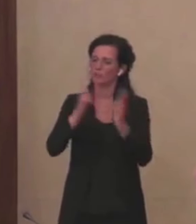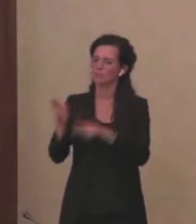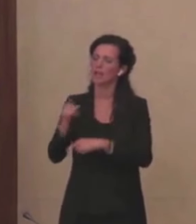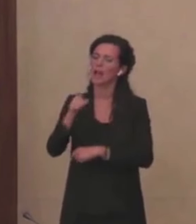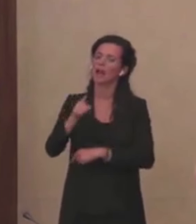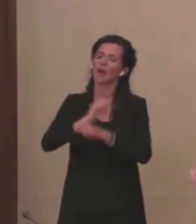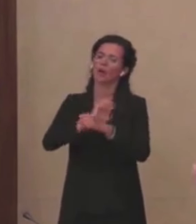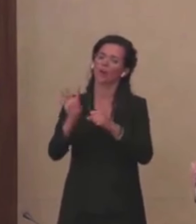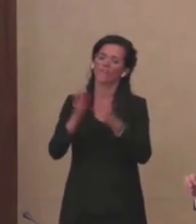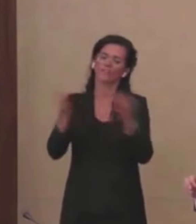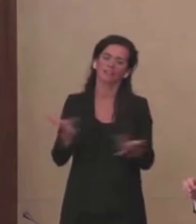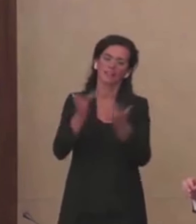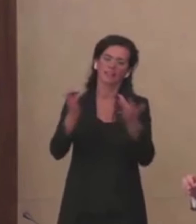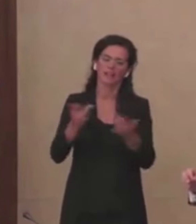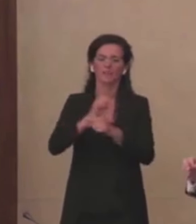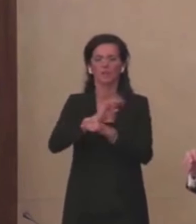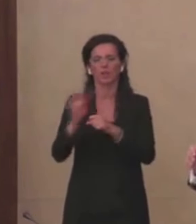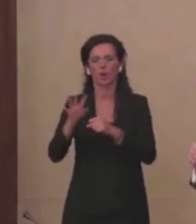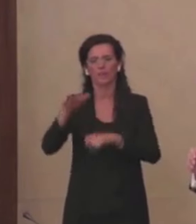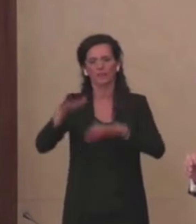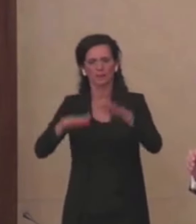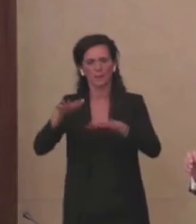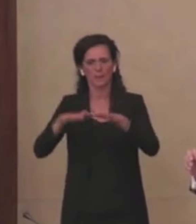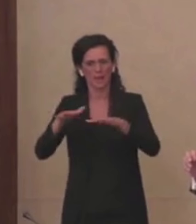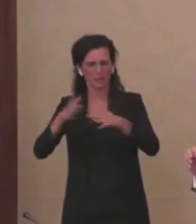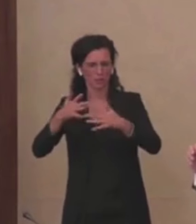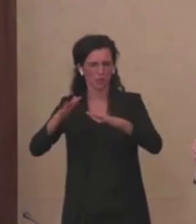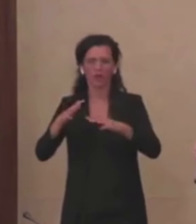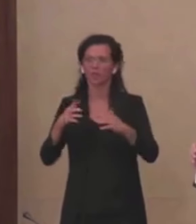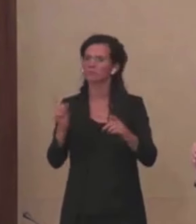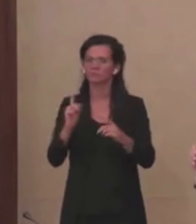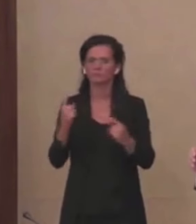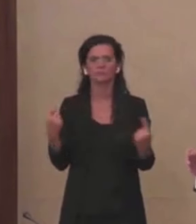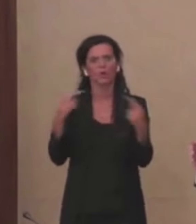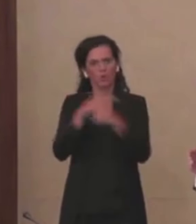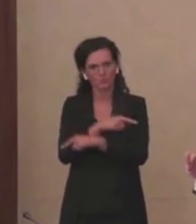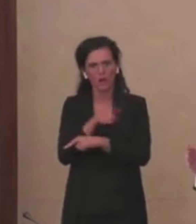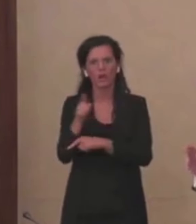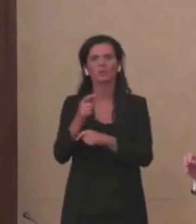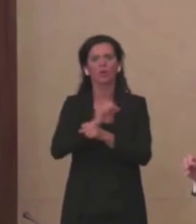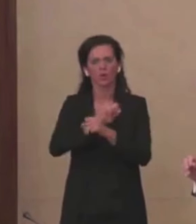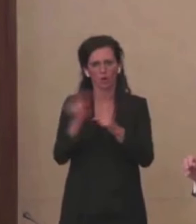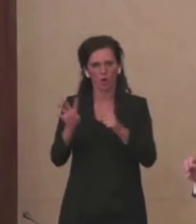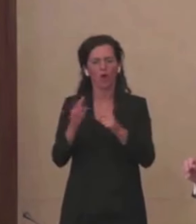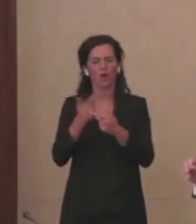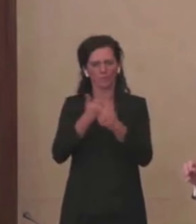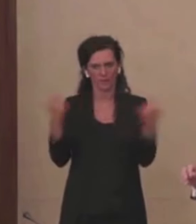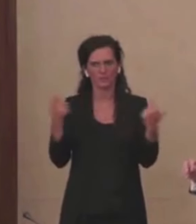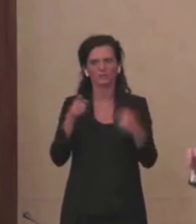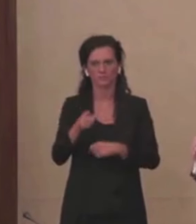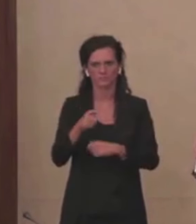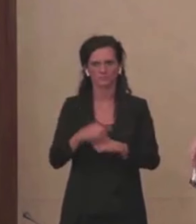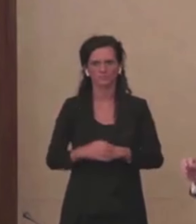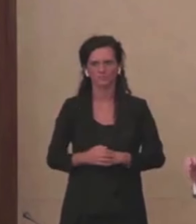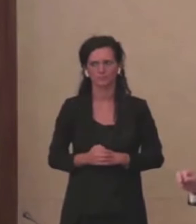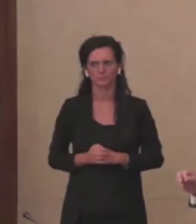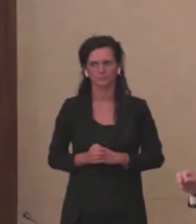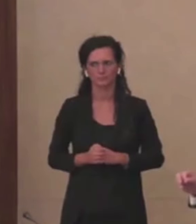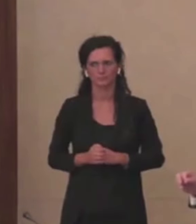I can't impart upon you more information than to say